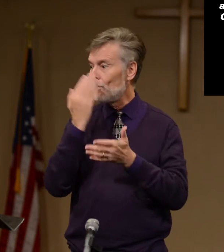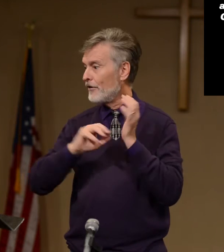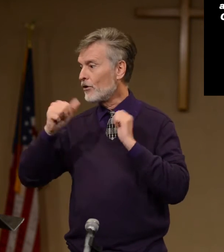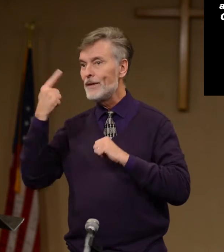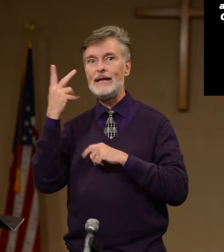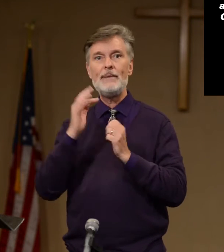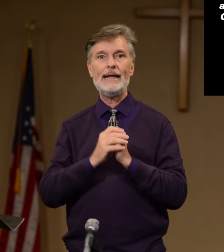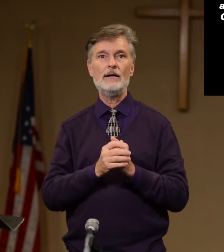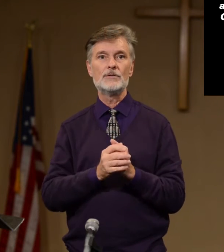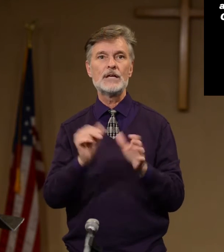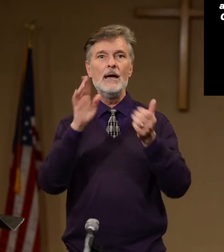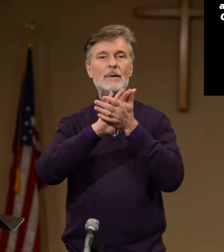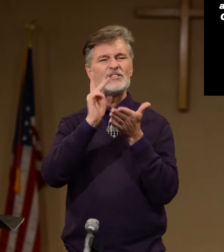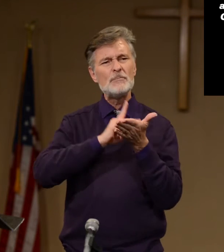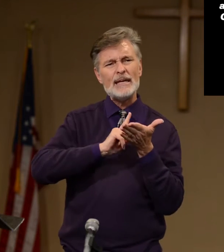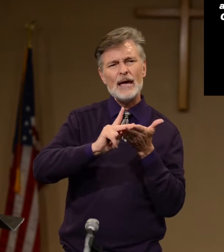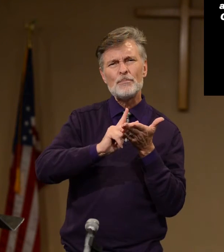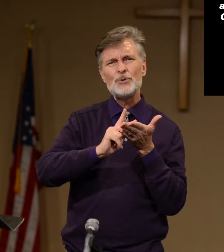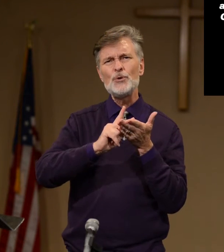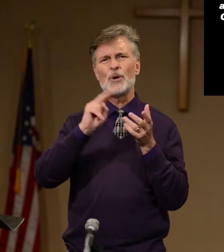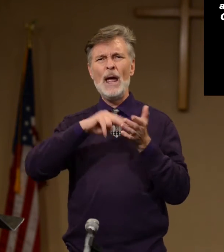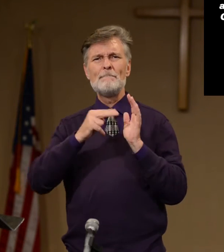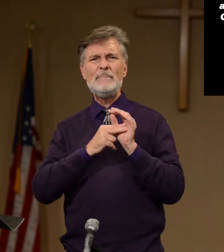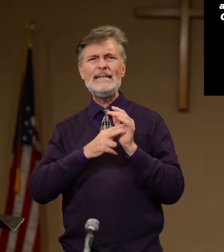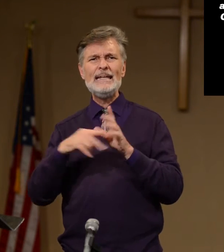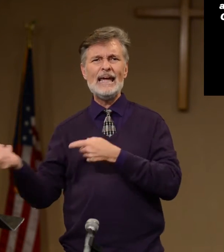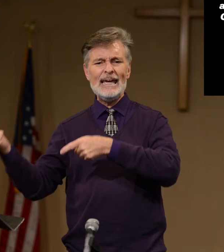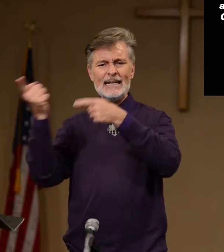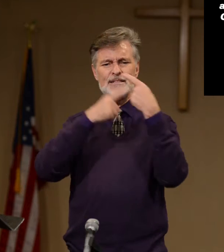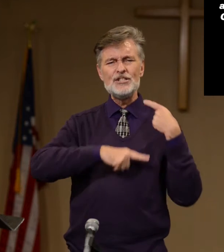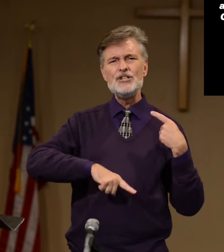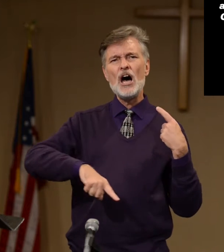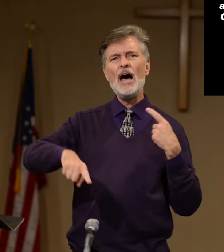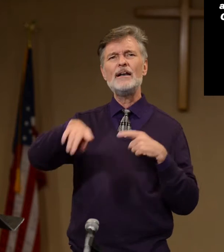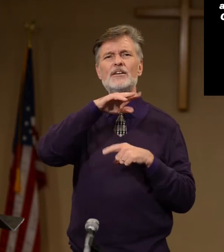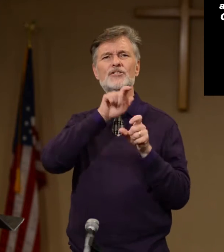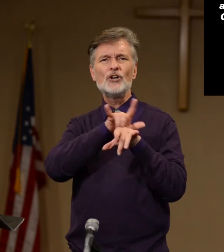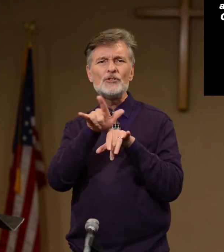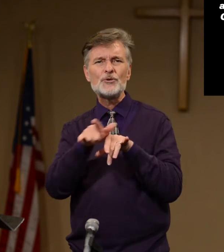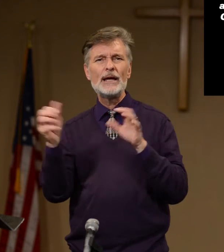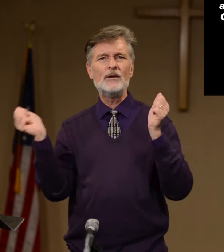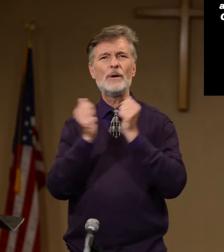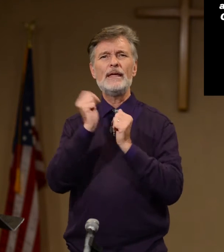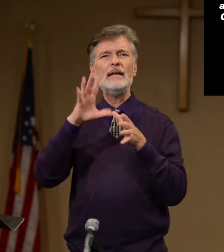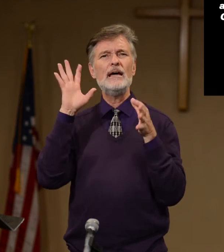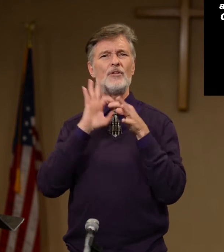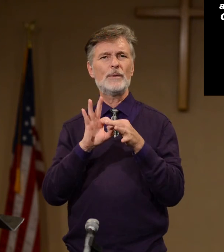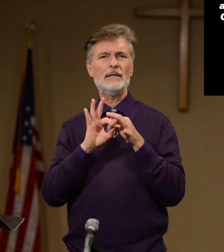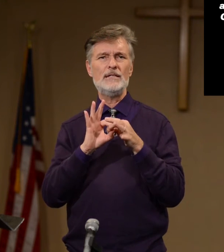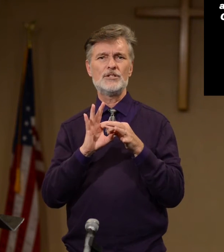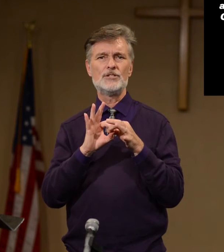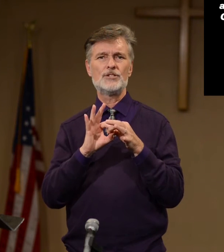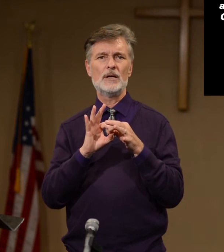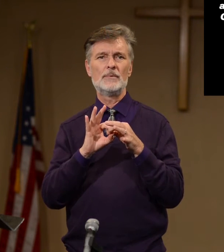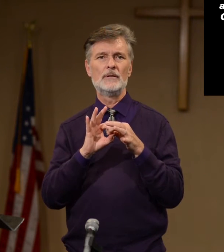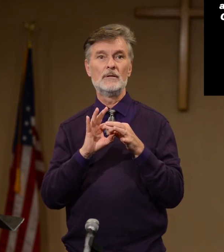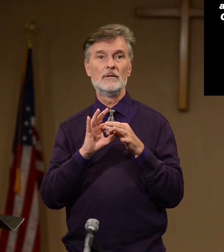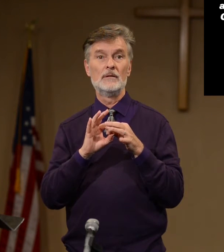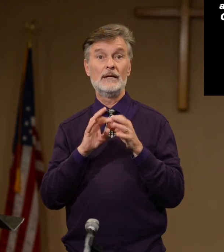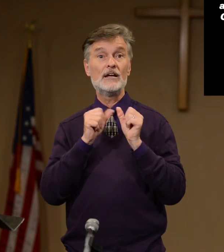or with anybody else, but it's to be kept pure, meaning it is not adulterated with any other relationship. And he goes